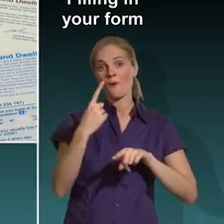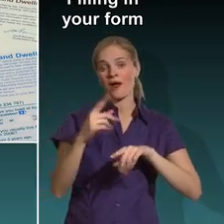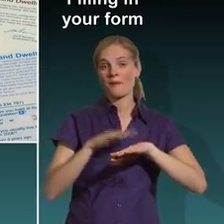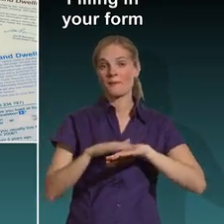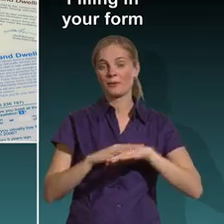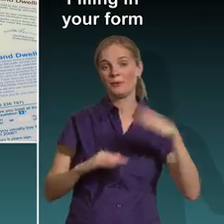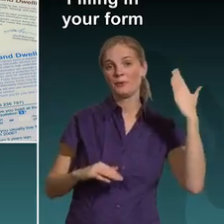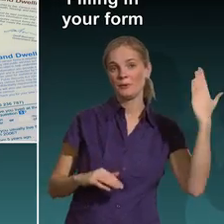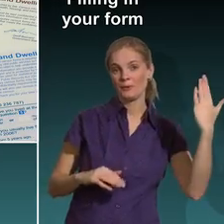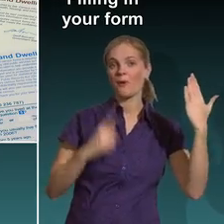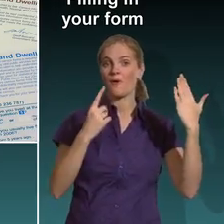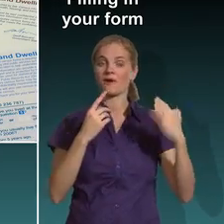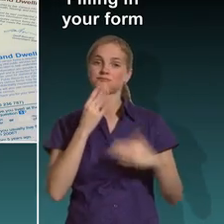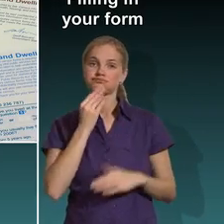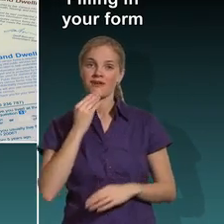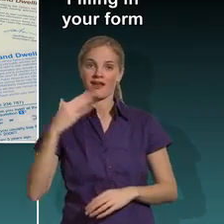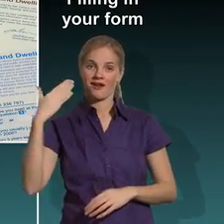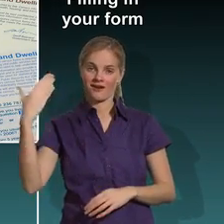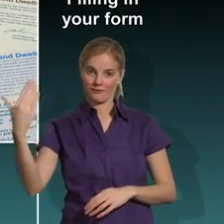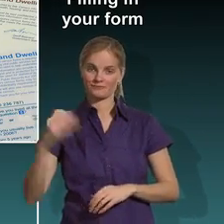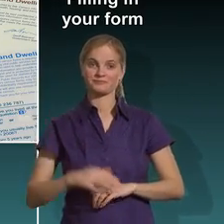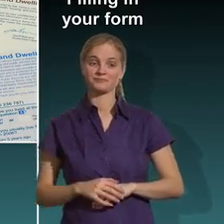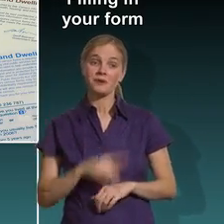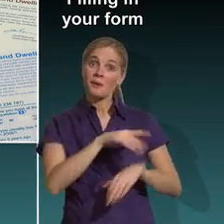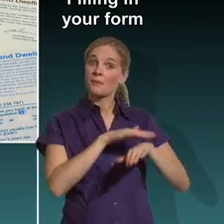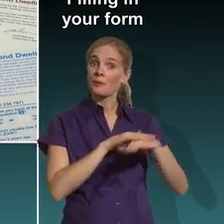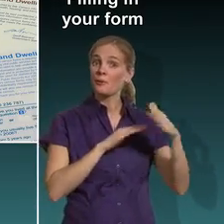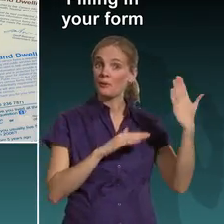And remember, there are two different forms.